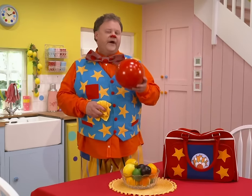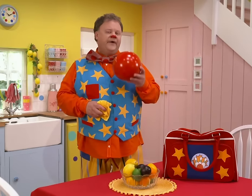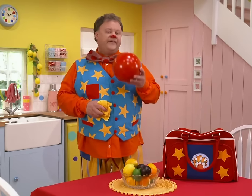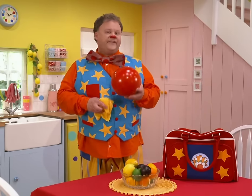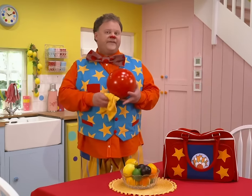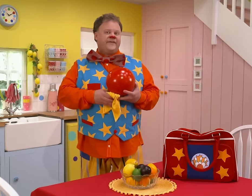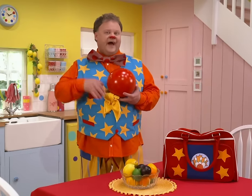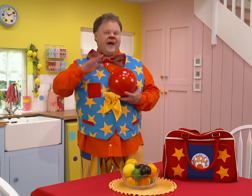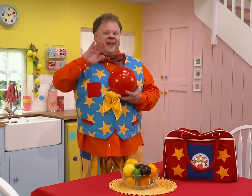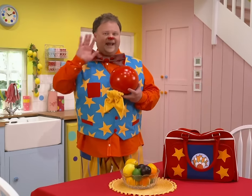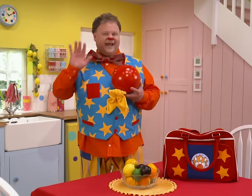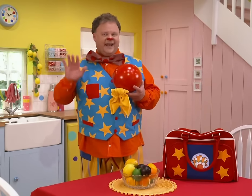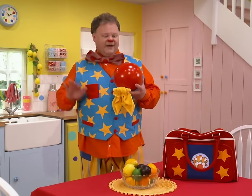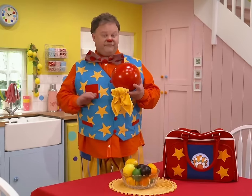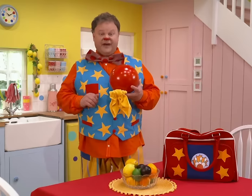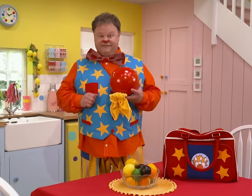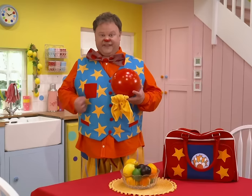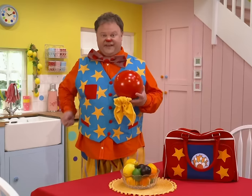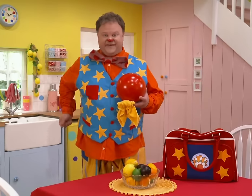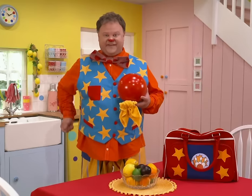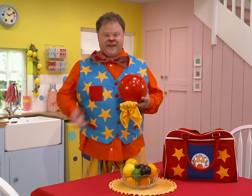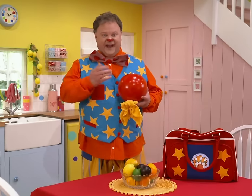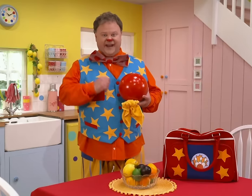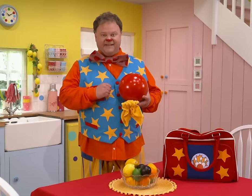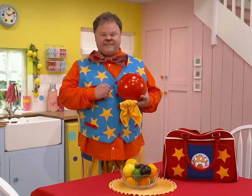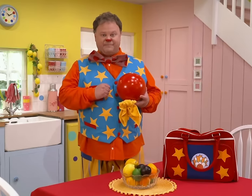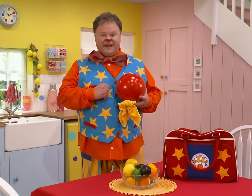not shiny enough for the shiny spinner.